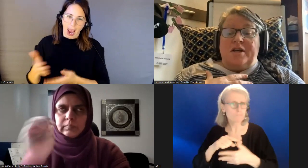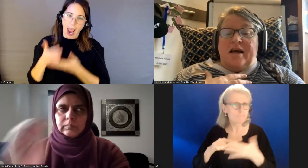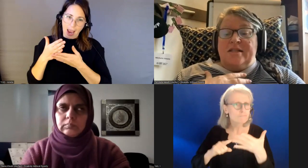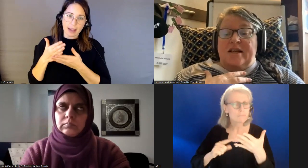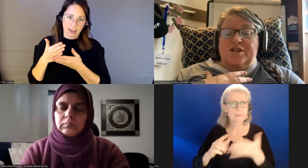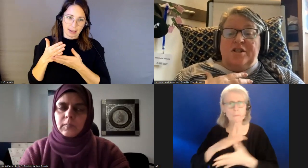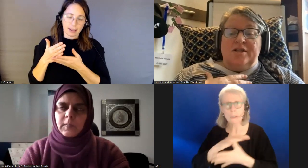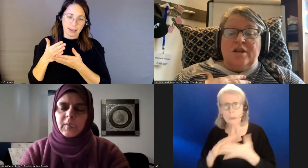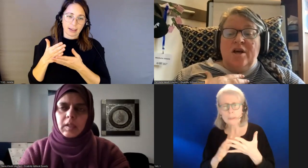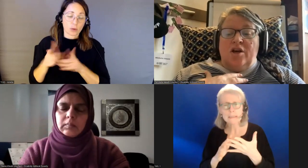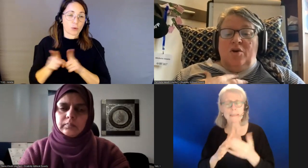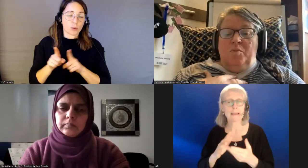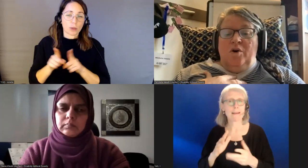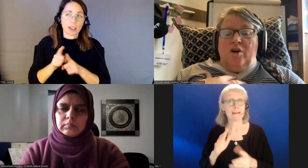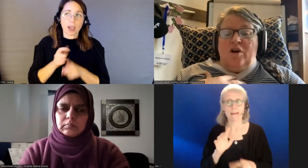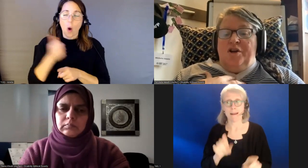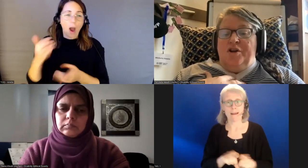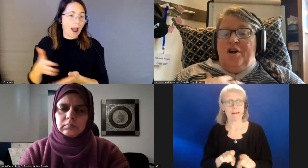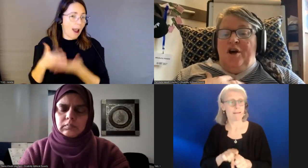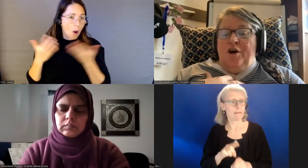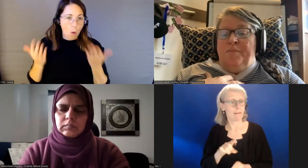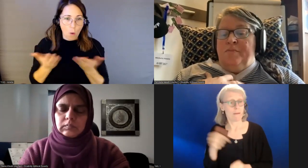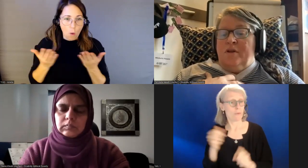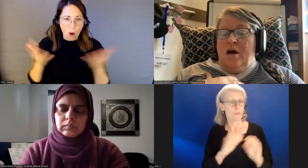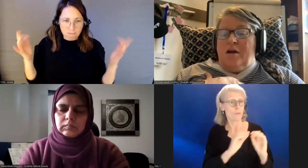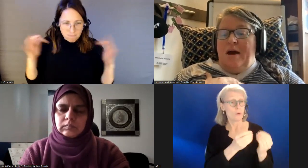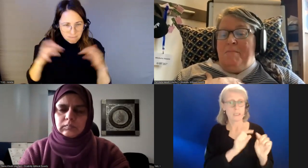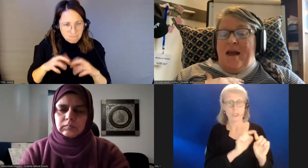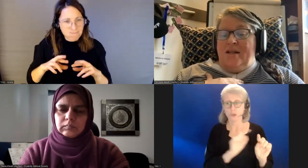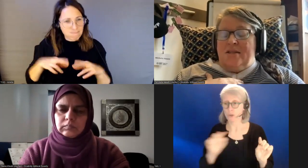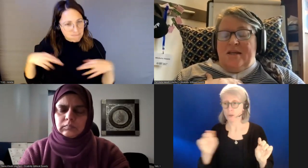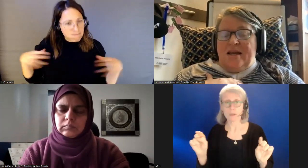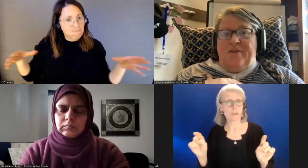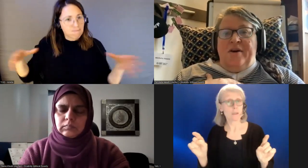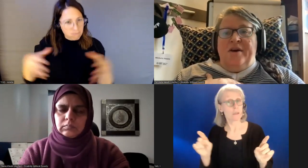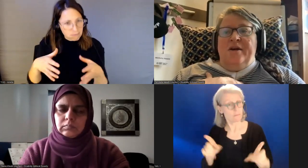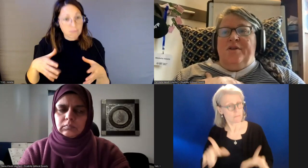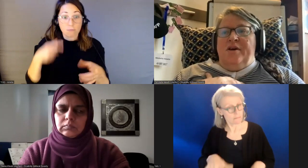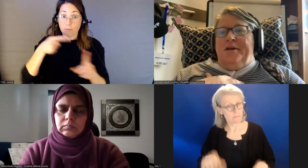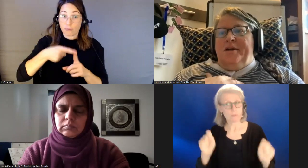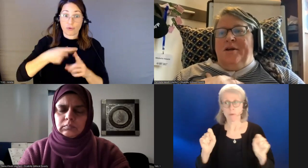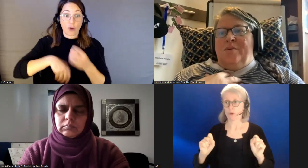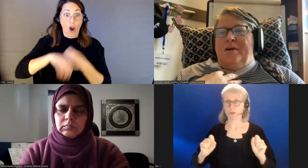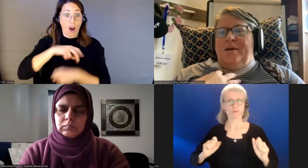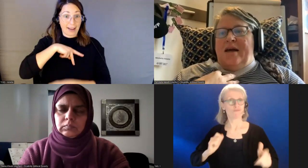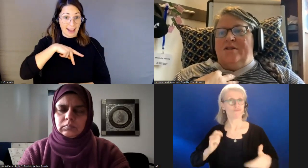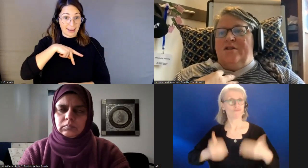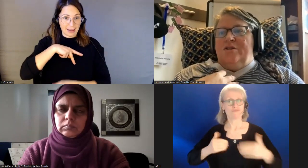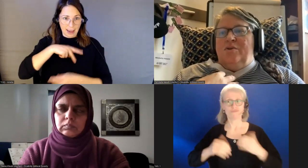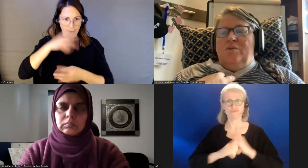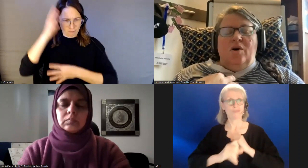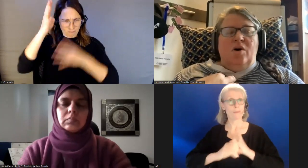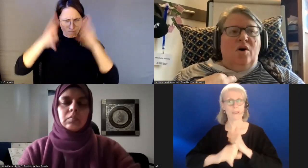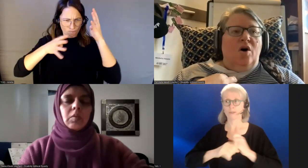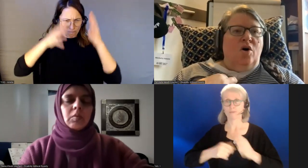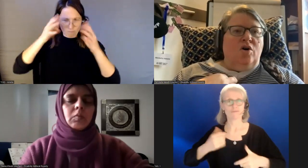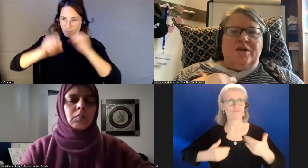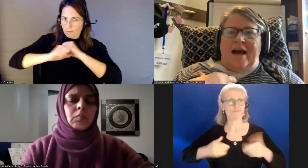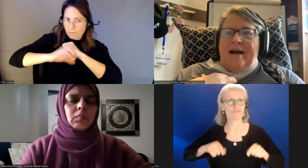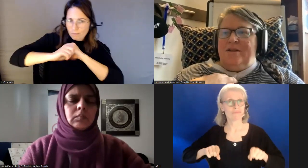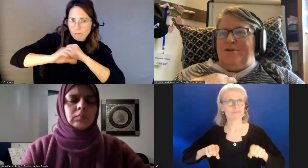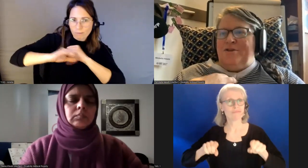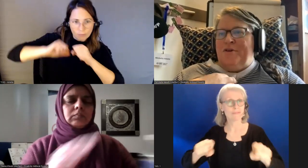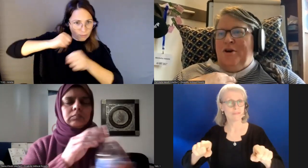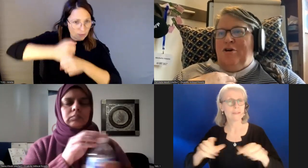our organisations can work on campaigns together that, gets us to